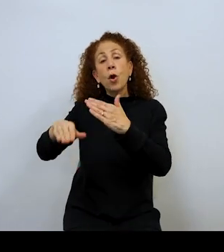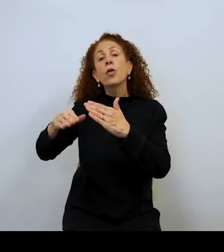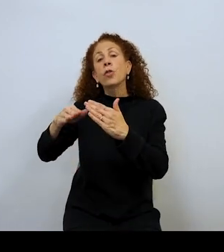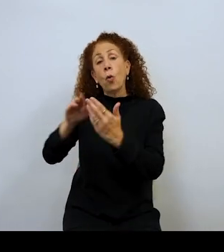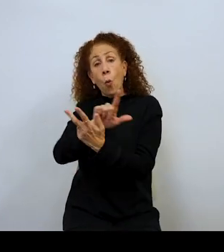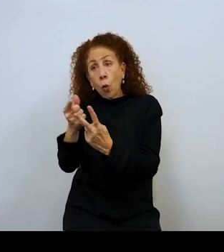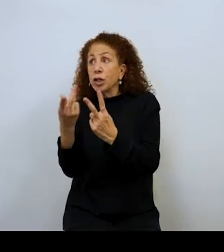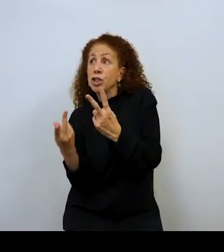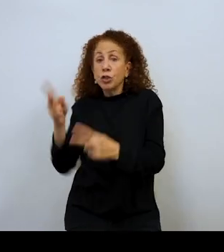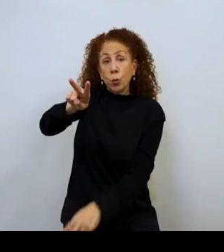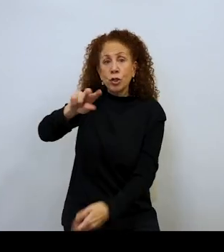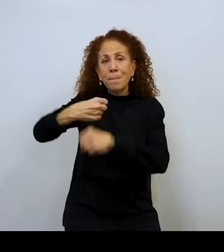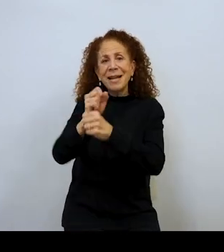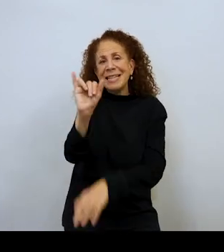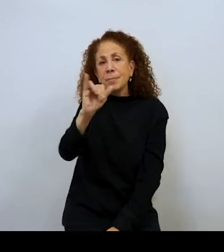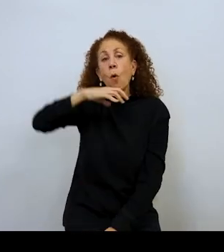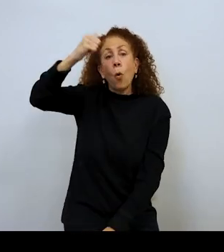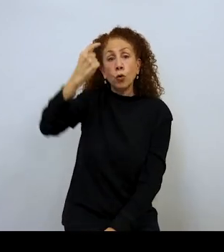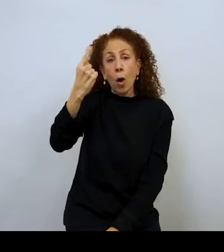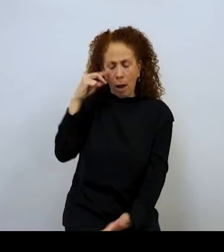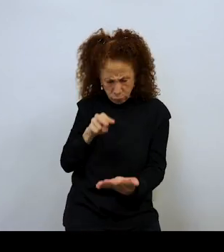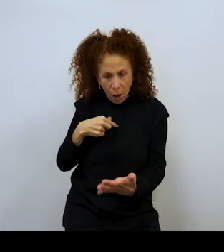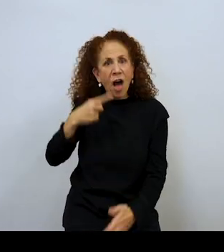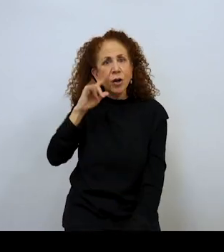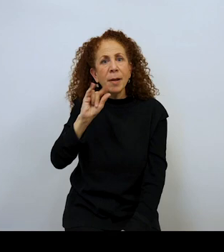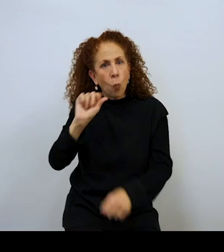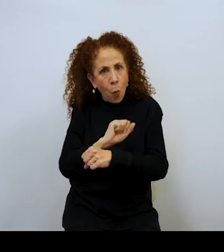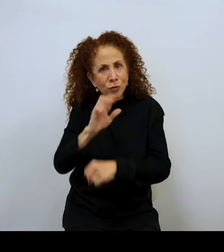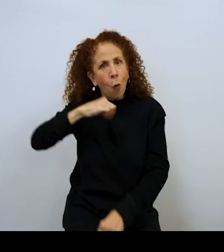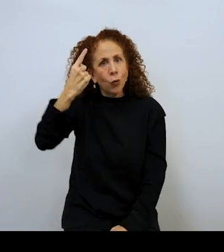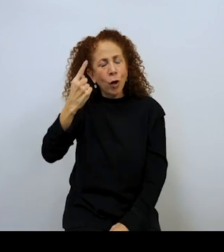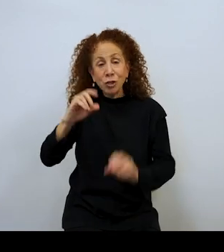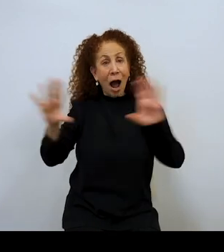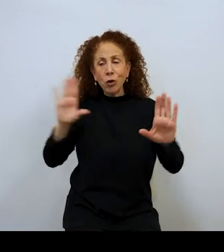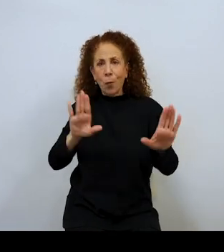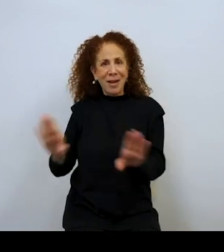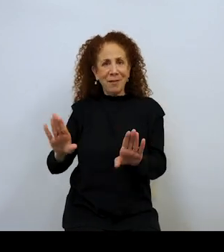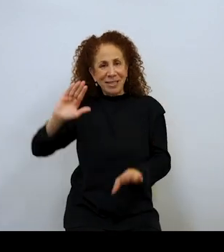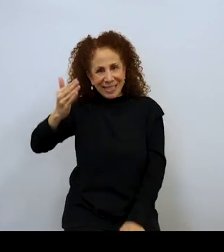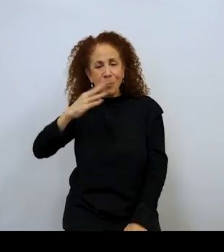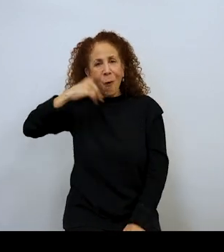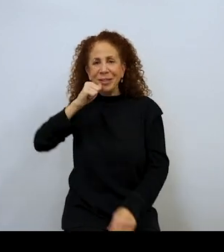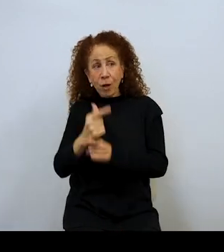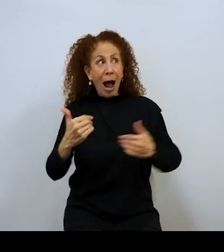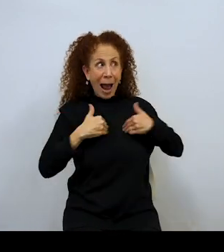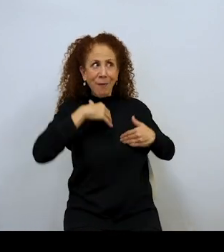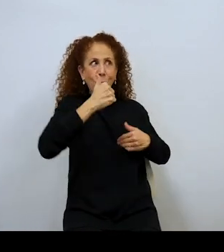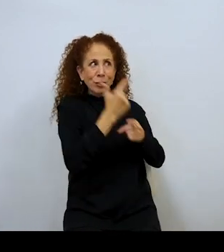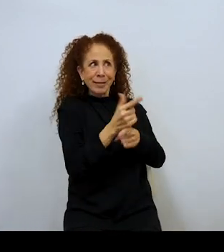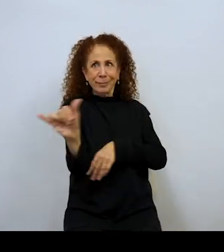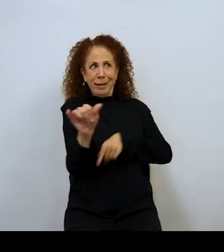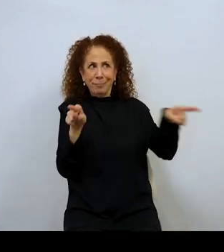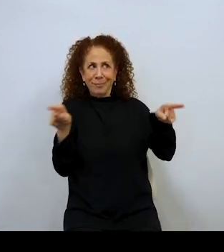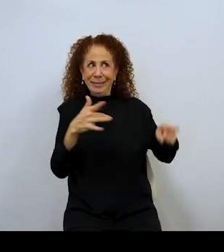And I thought Ismene was the older one, because to me she was so obviously an older sister. Mm-hmm. Because I have an older sister, and I know that